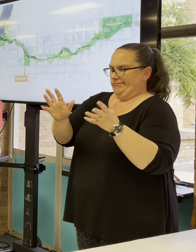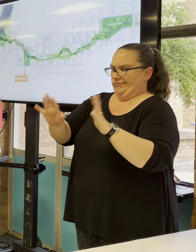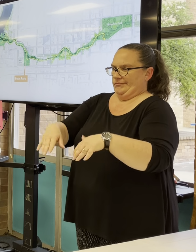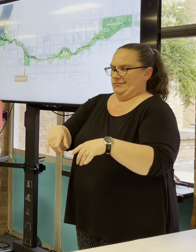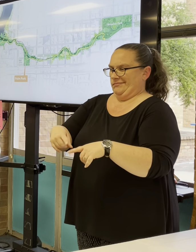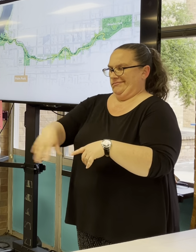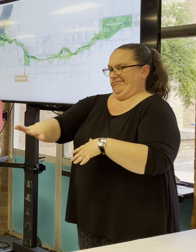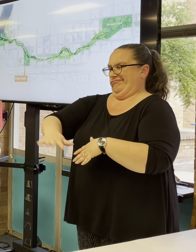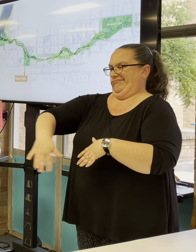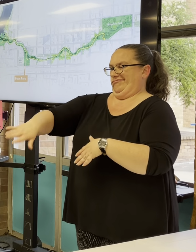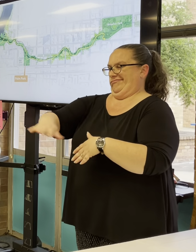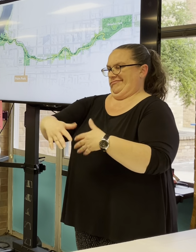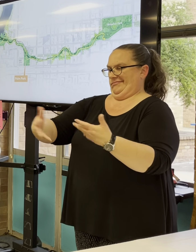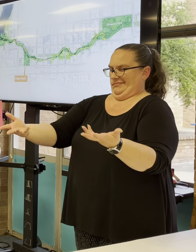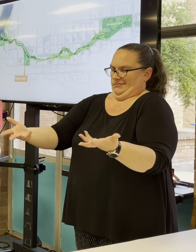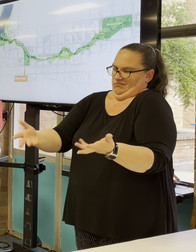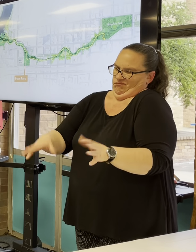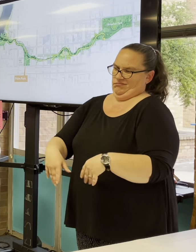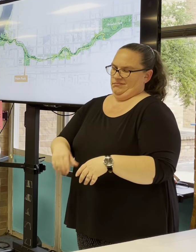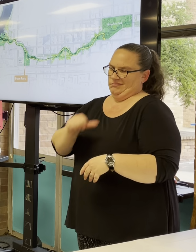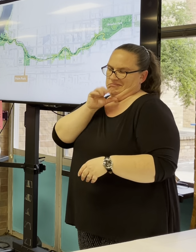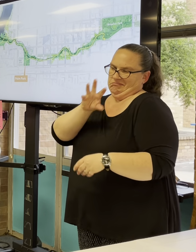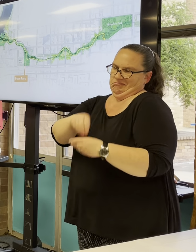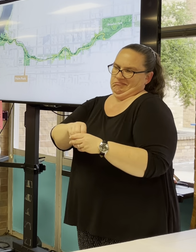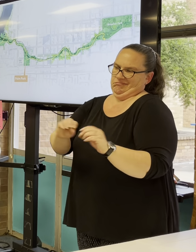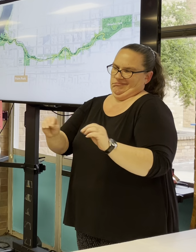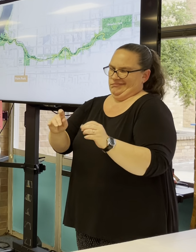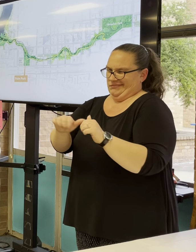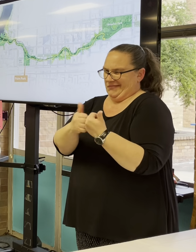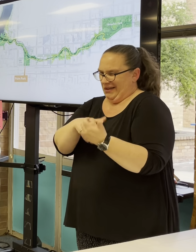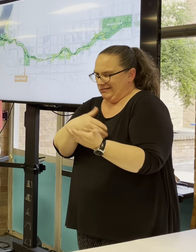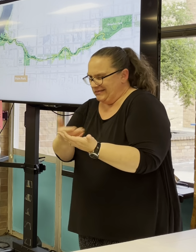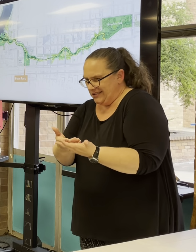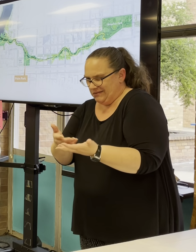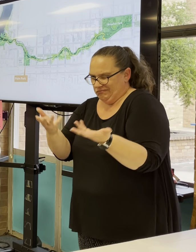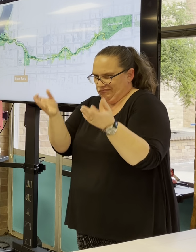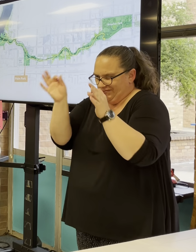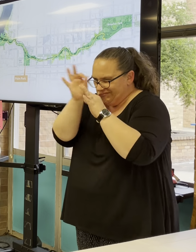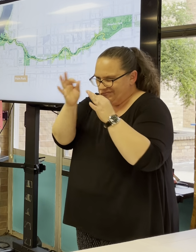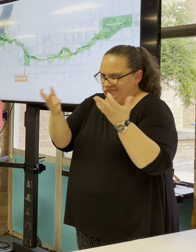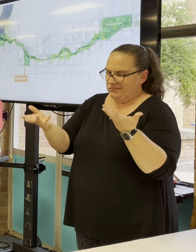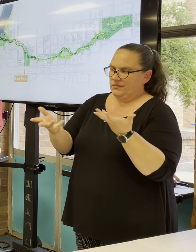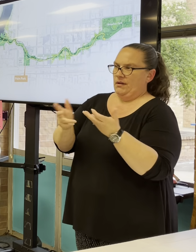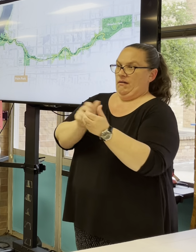kind of space that isn't intuitive about how to get to. And so this